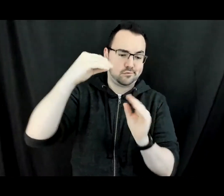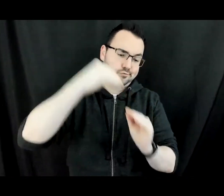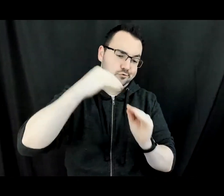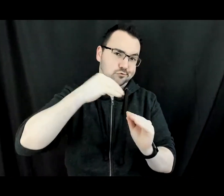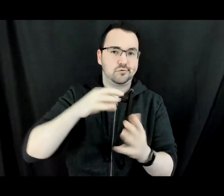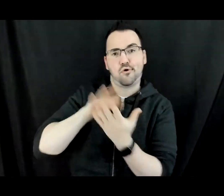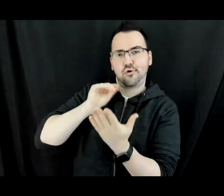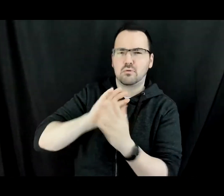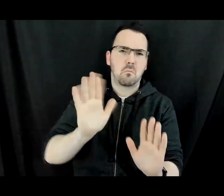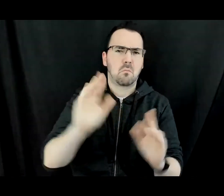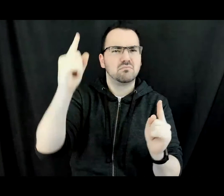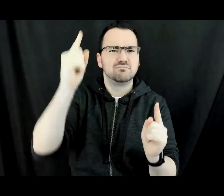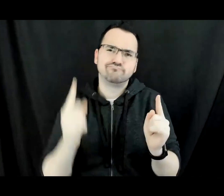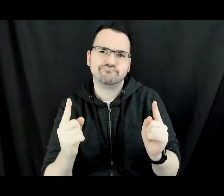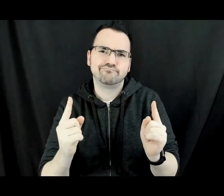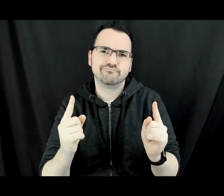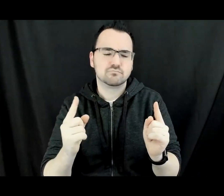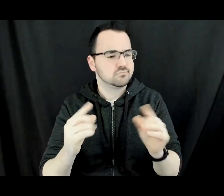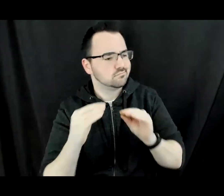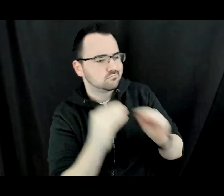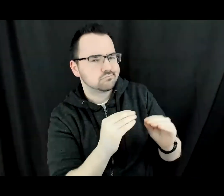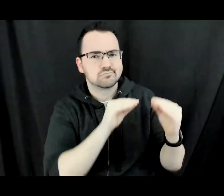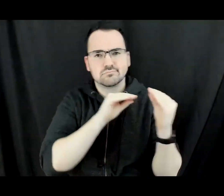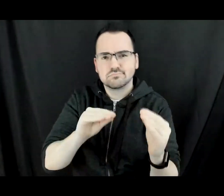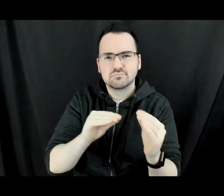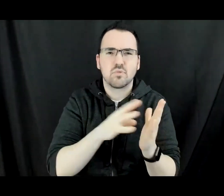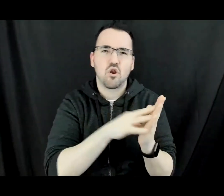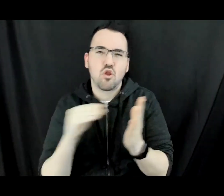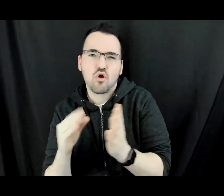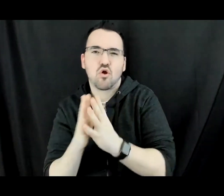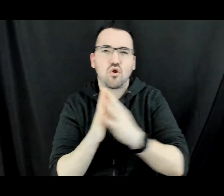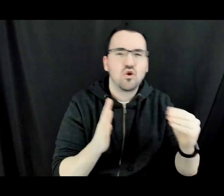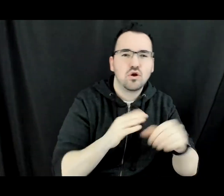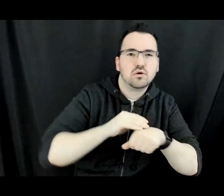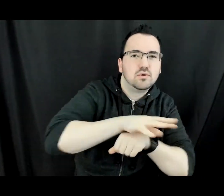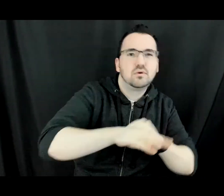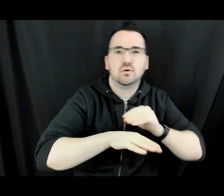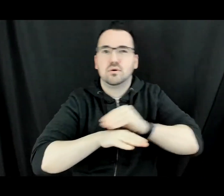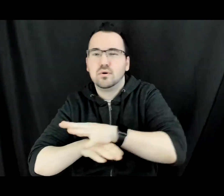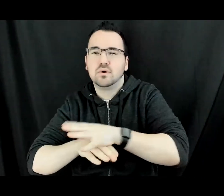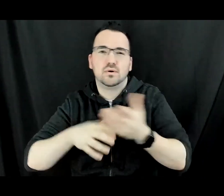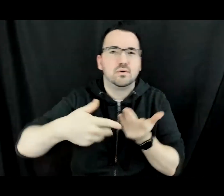from their mentees as they can give. And in other words, it's a true friendship. It's a two-way street.